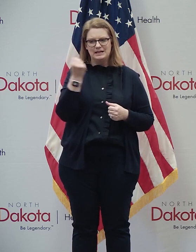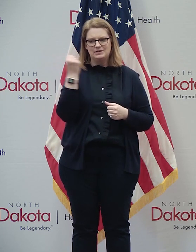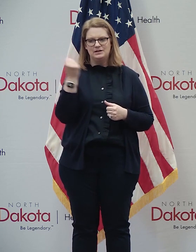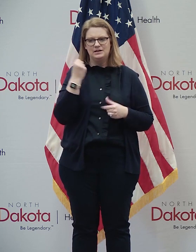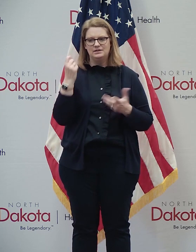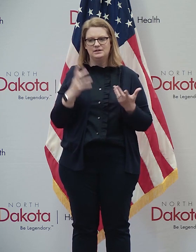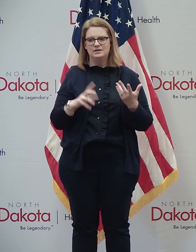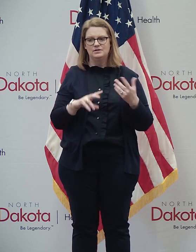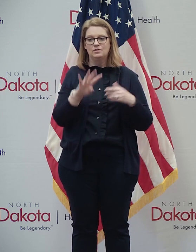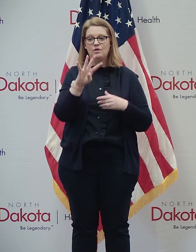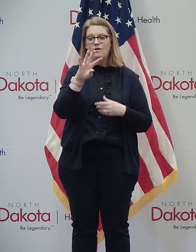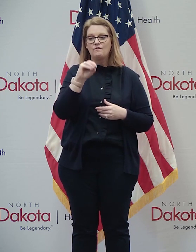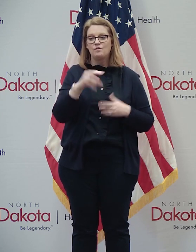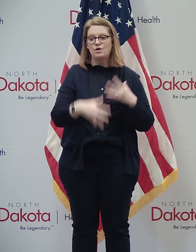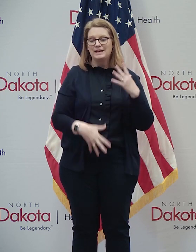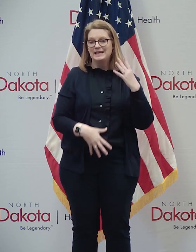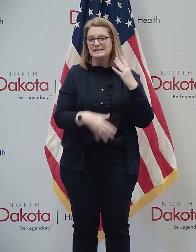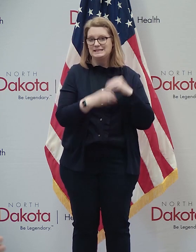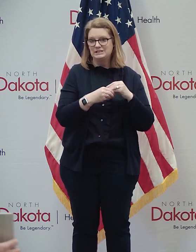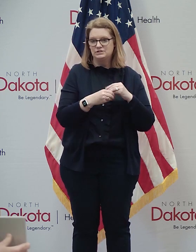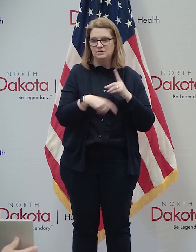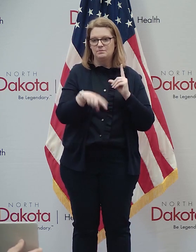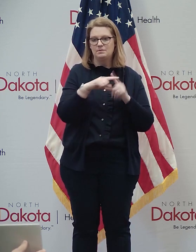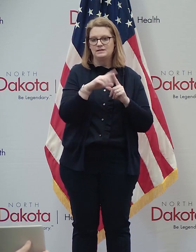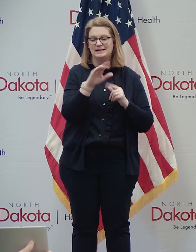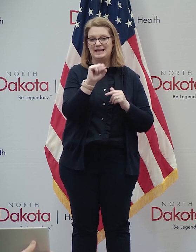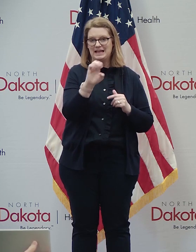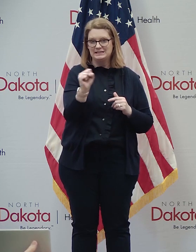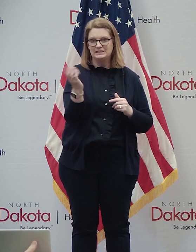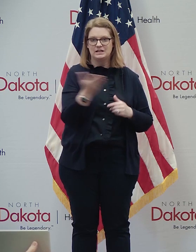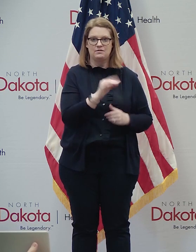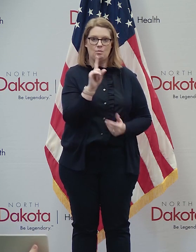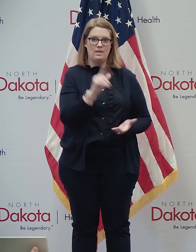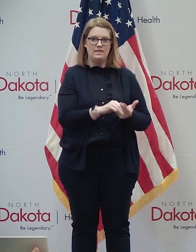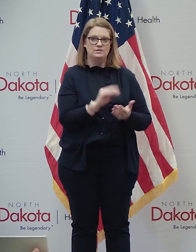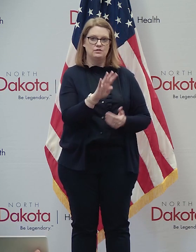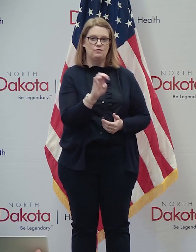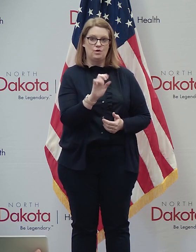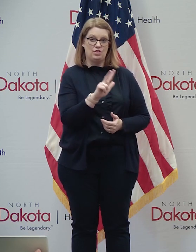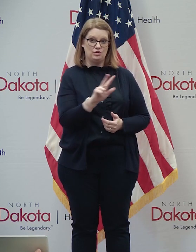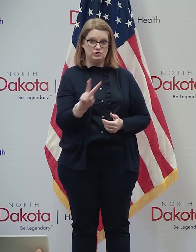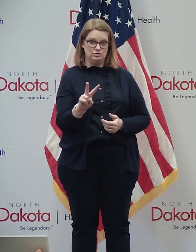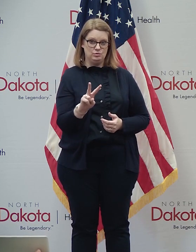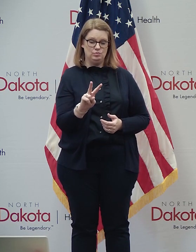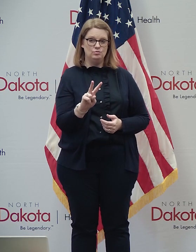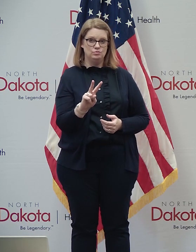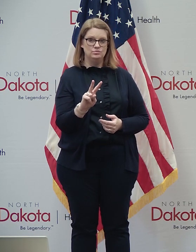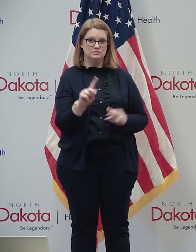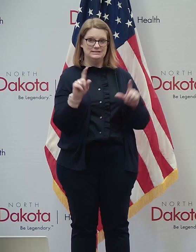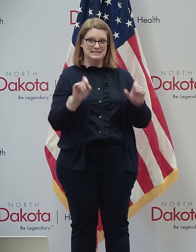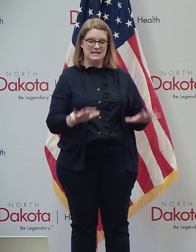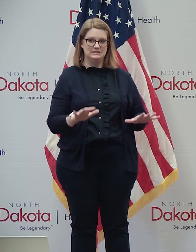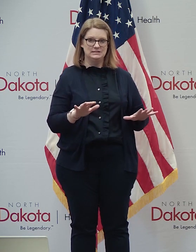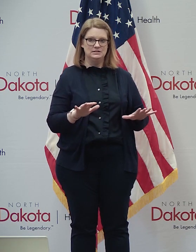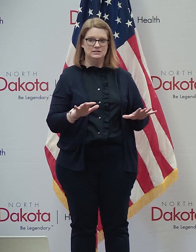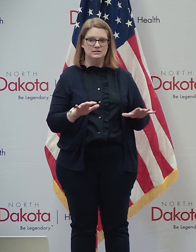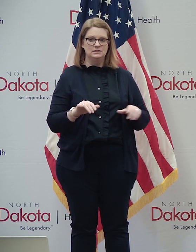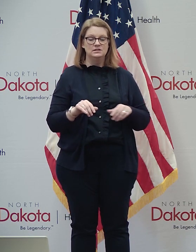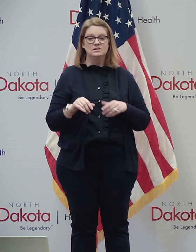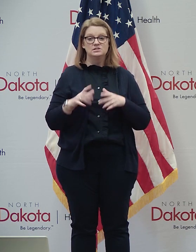40 additional positive cases out of a total of 1,432 tests. That